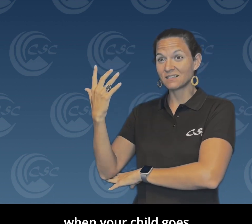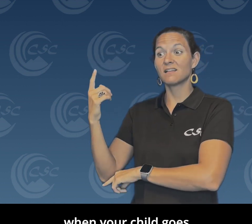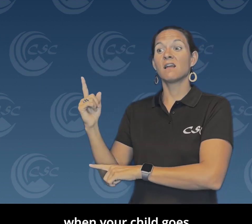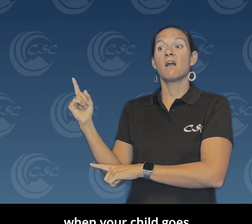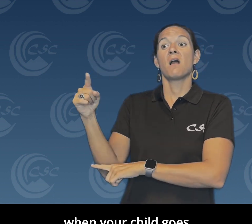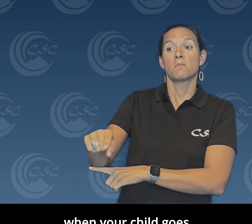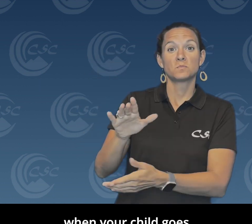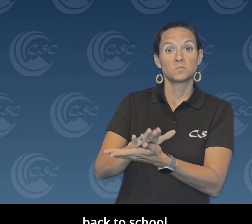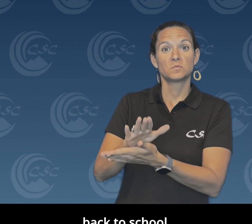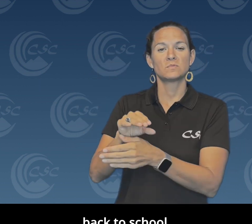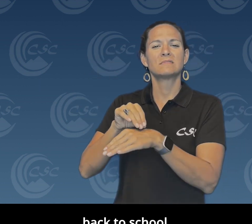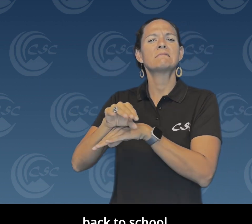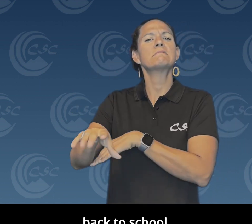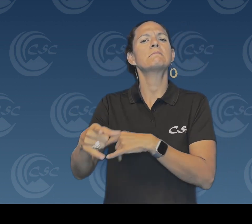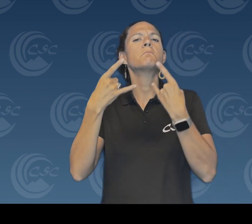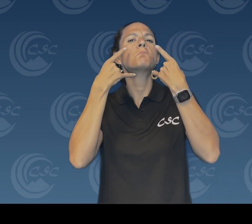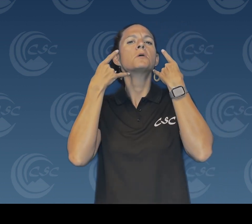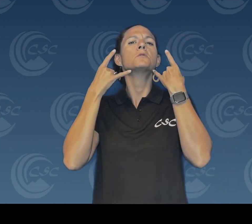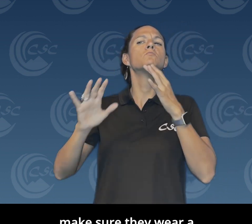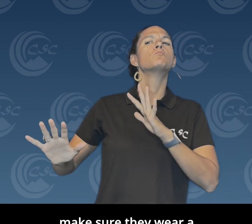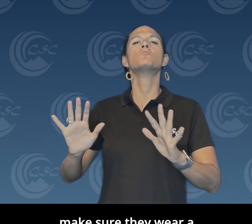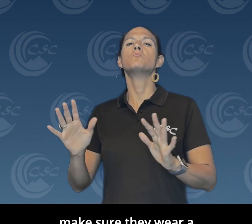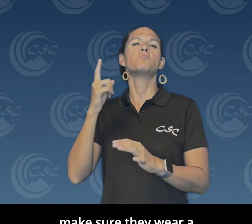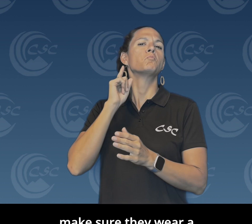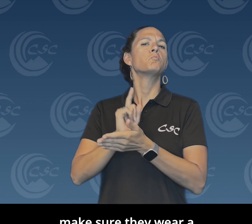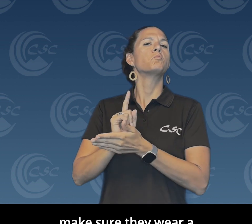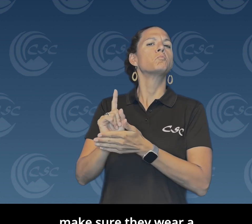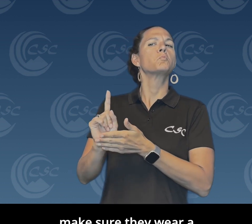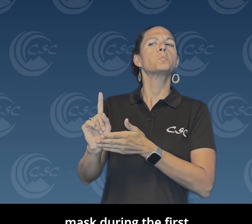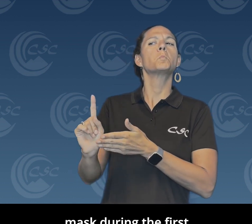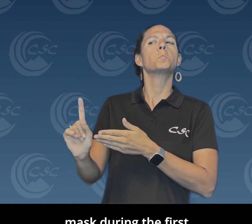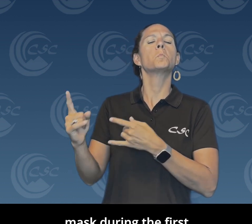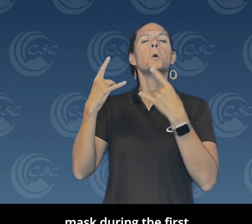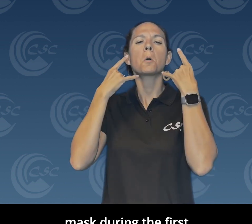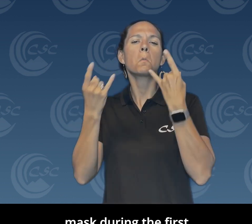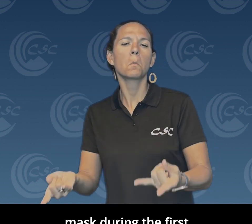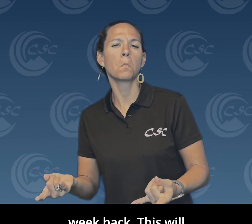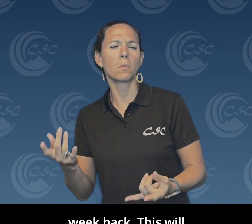your child goes back to school, make sure they wear a mask during the first week